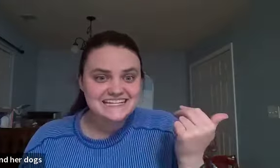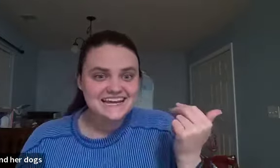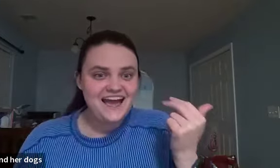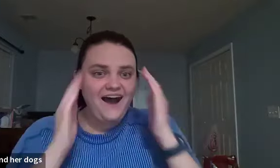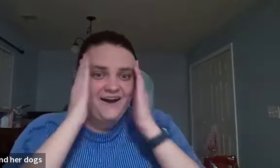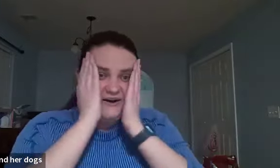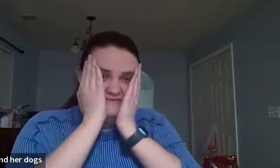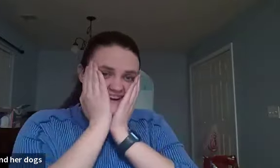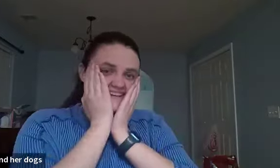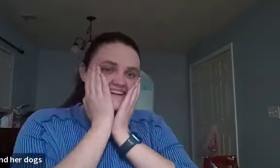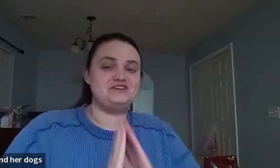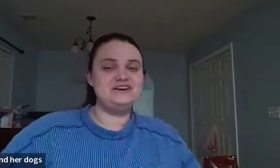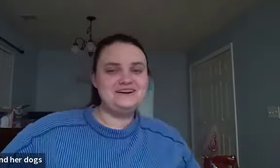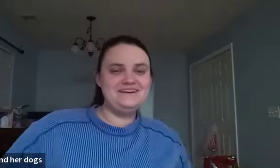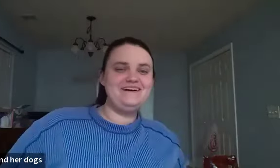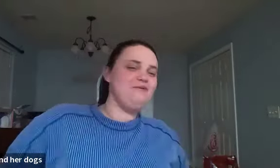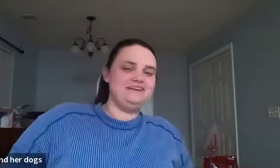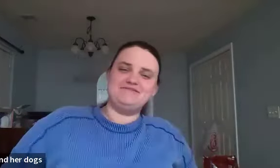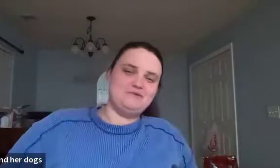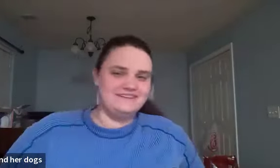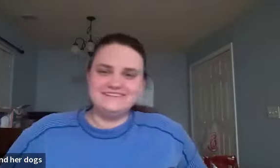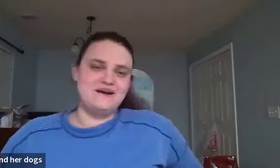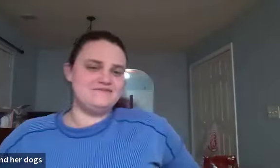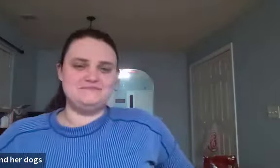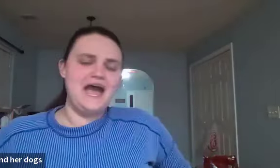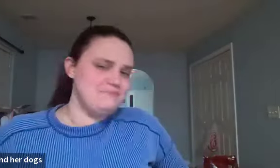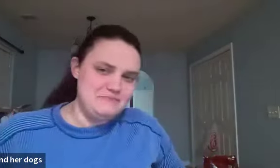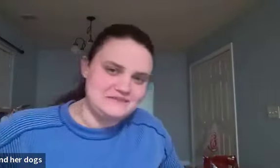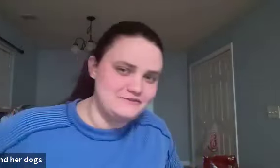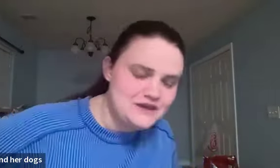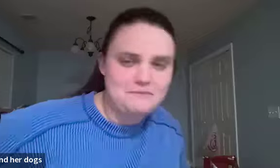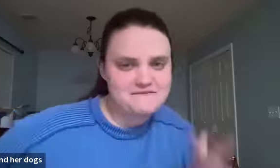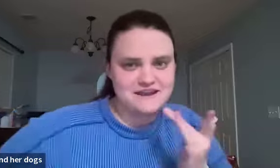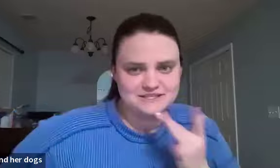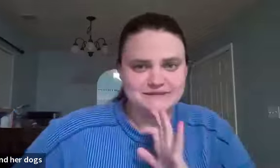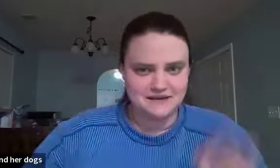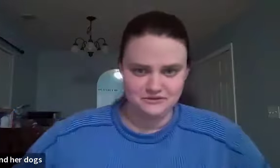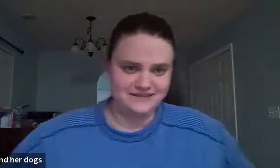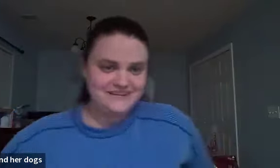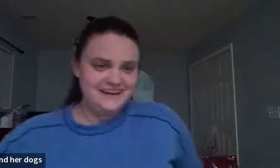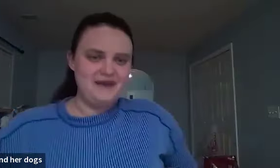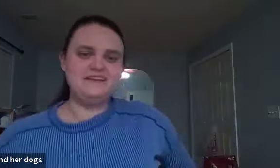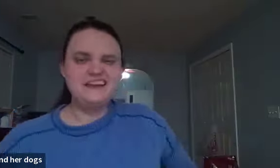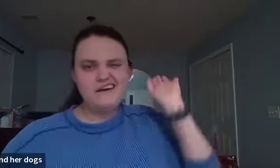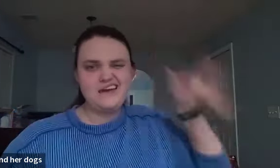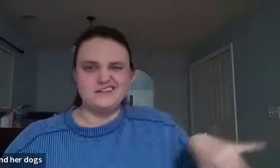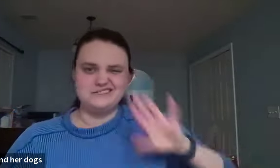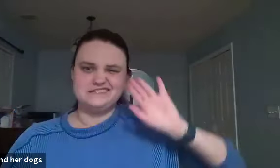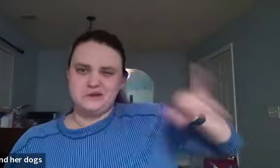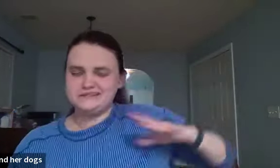13? Oh my gosh, girl, I would never want to list my family. I'd be picking the few that are my favorites and be done with it. I'd be like, I have others. It's okay. It's